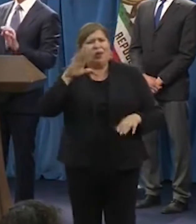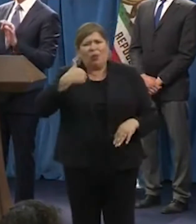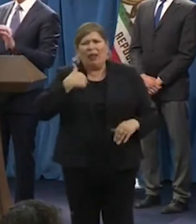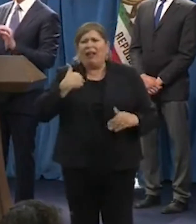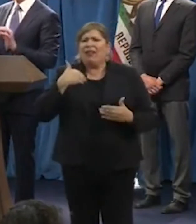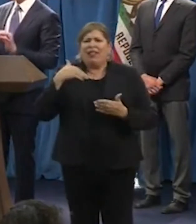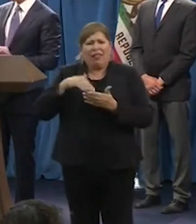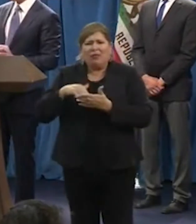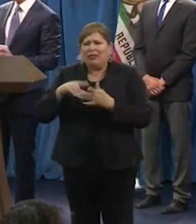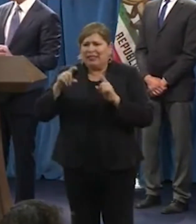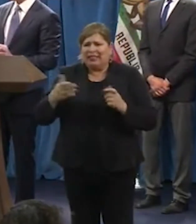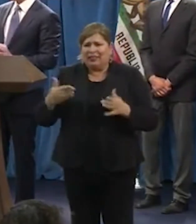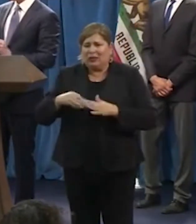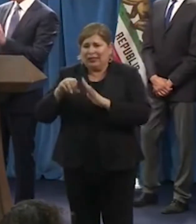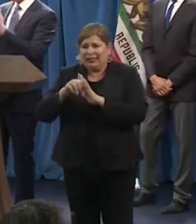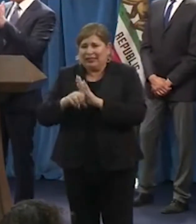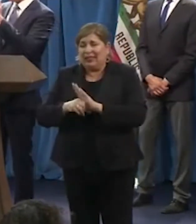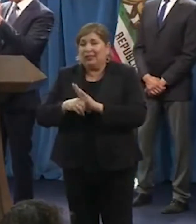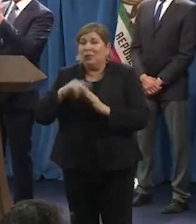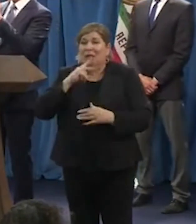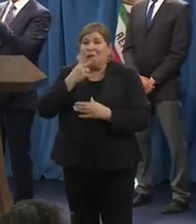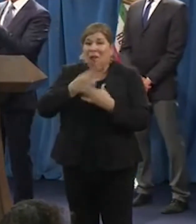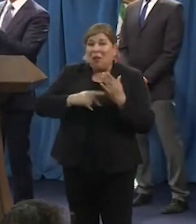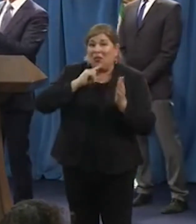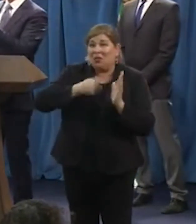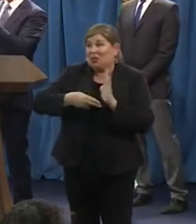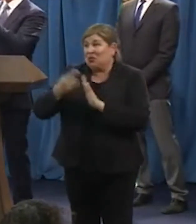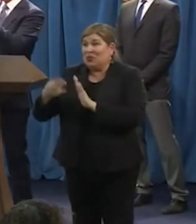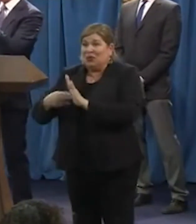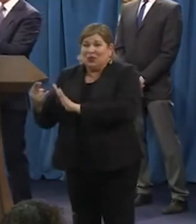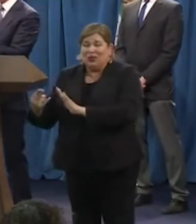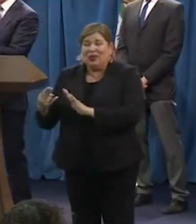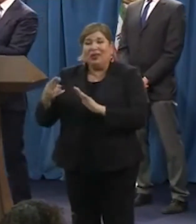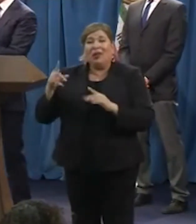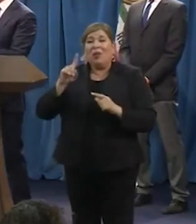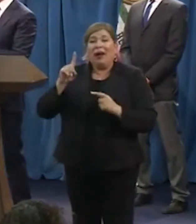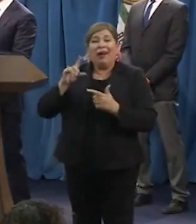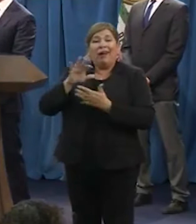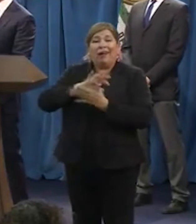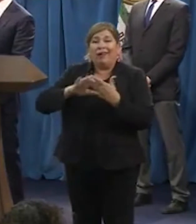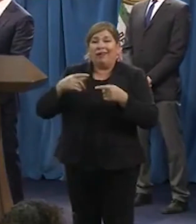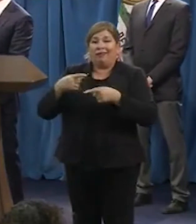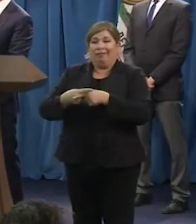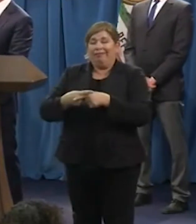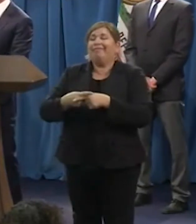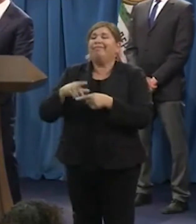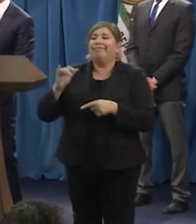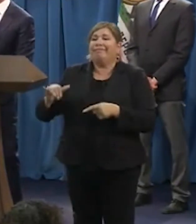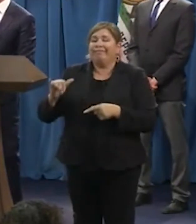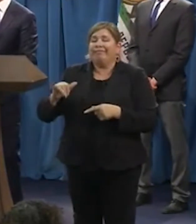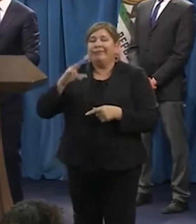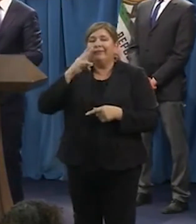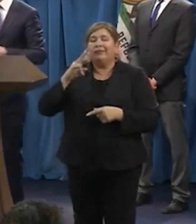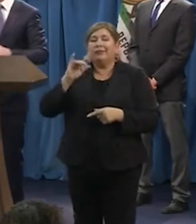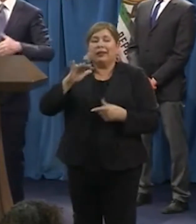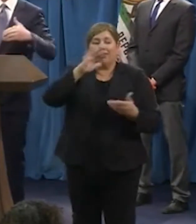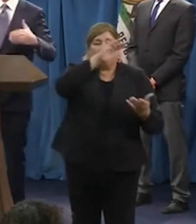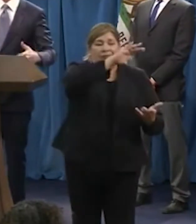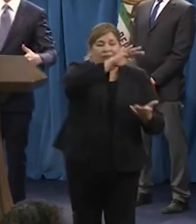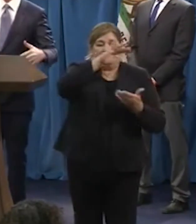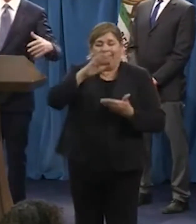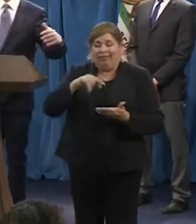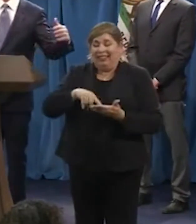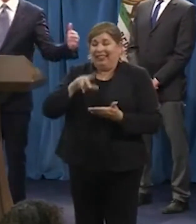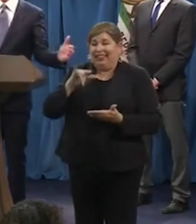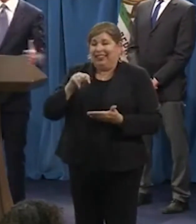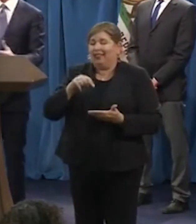those things have been true, and the ambiguity lies in looking at the totality of the ingredients that often is